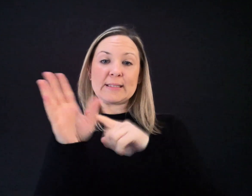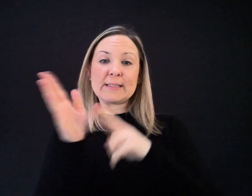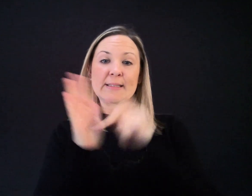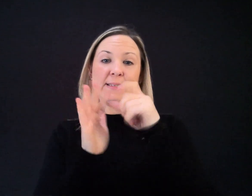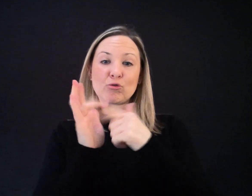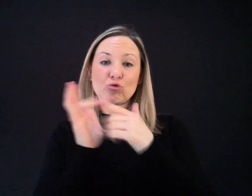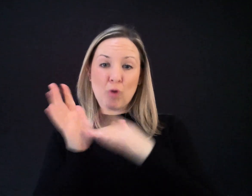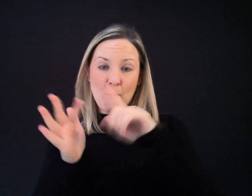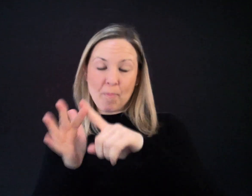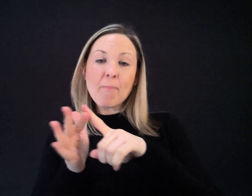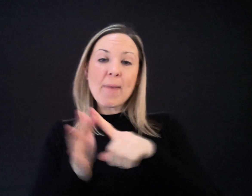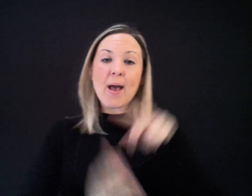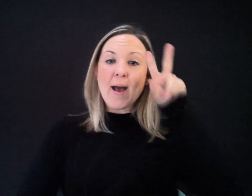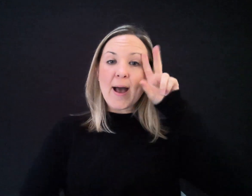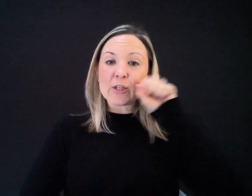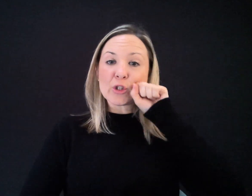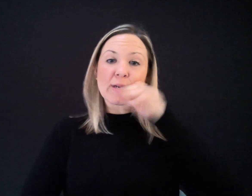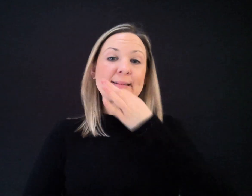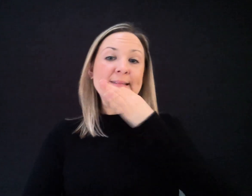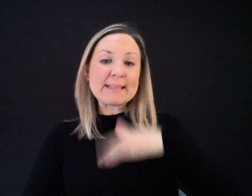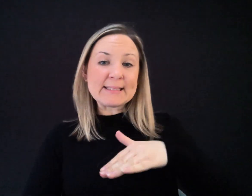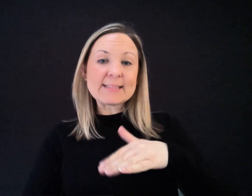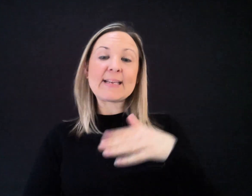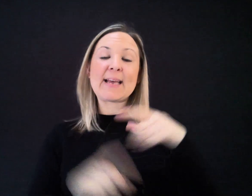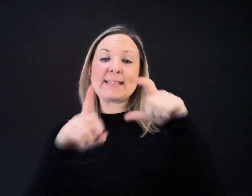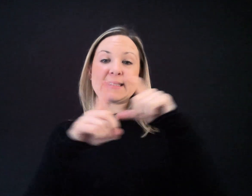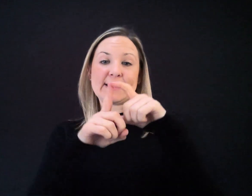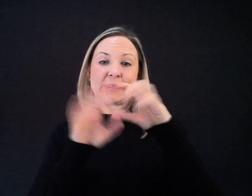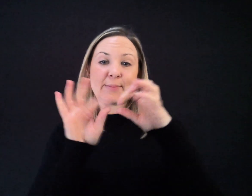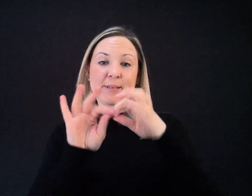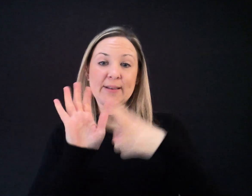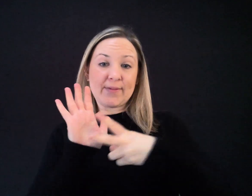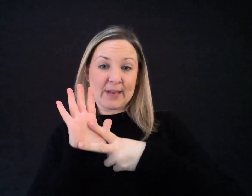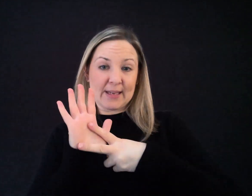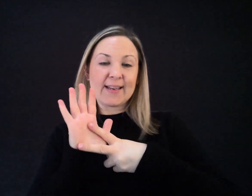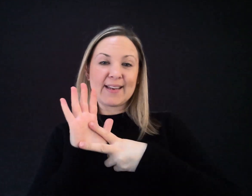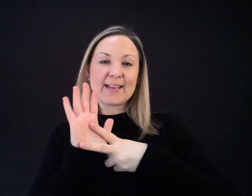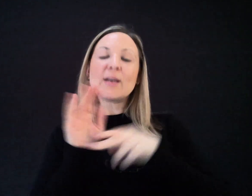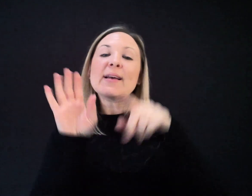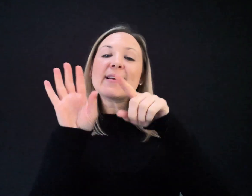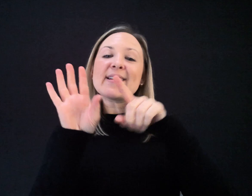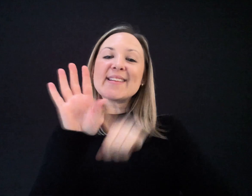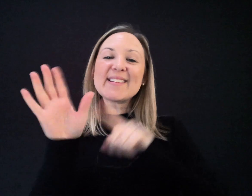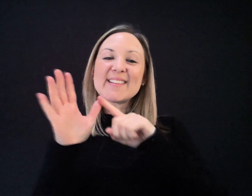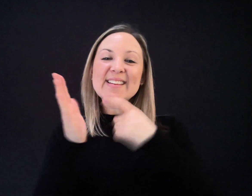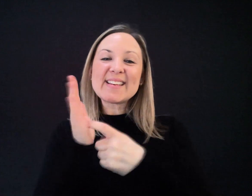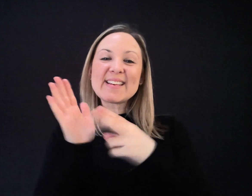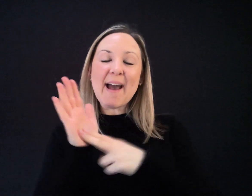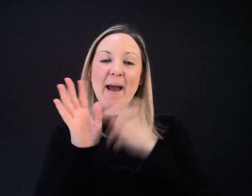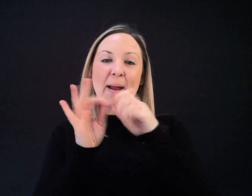Usher Kids, and Deafblind Victoria to yarn bomb 3 Victorian politicians on the steps